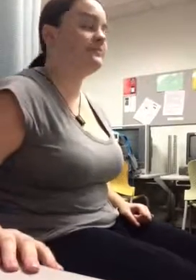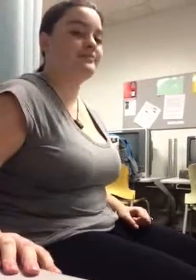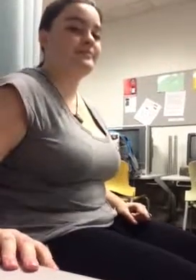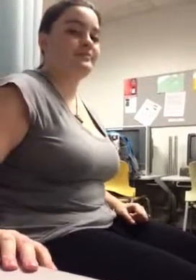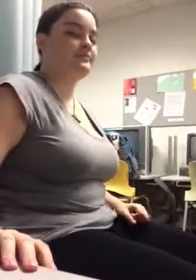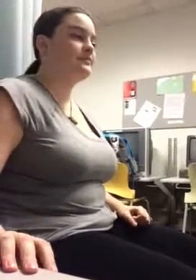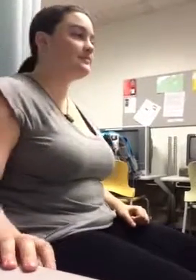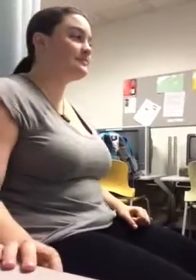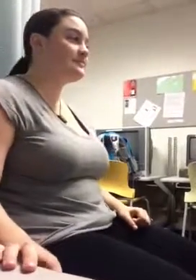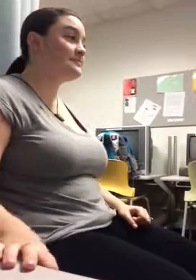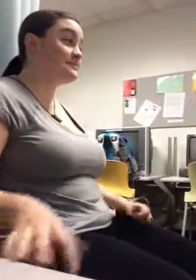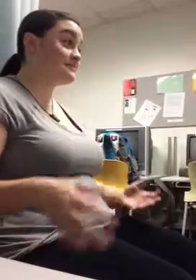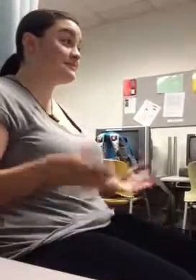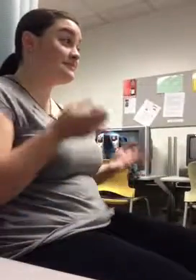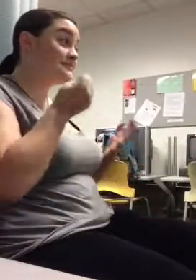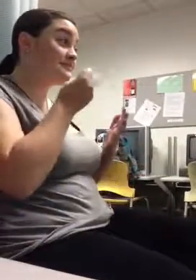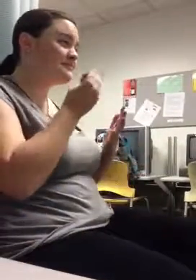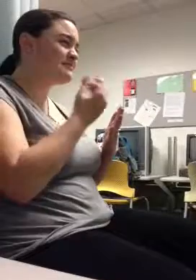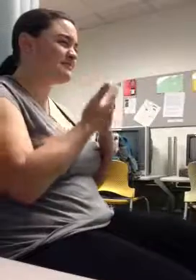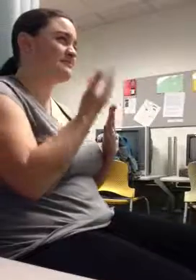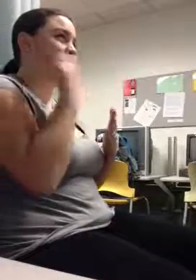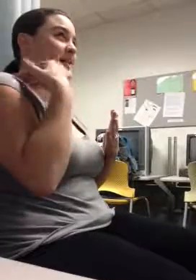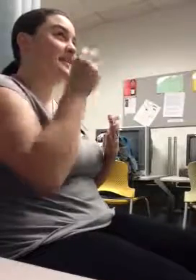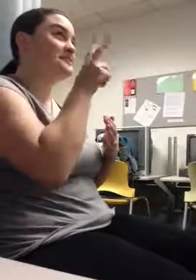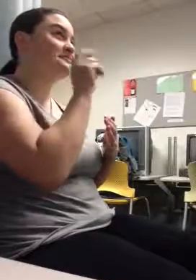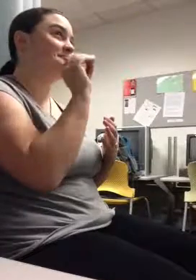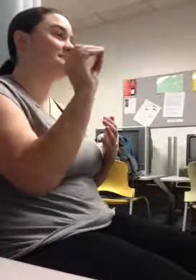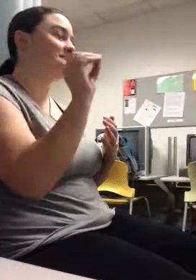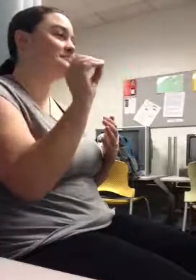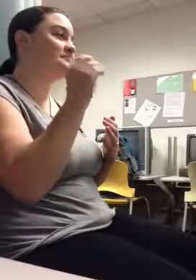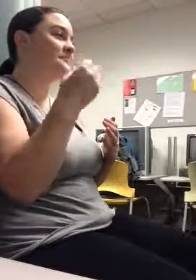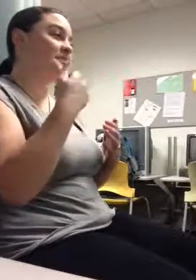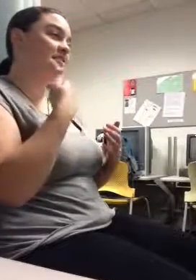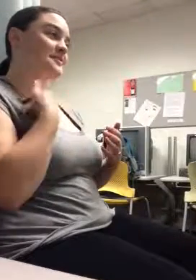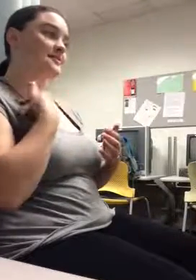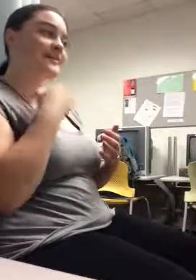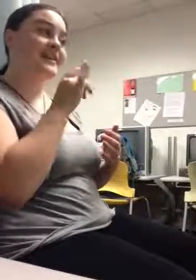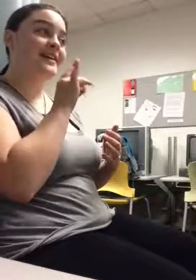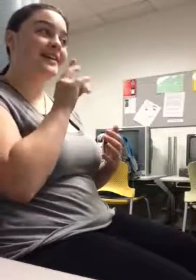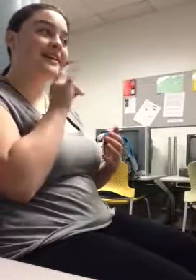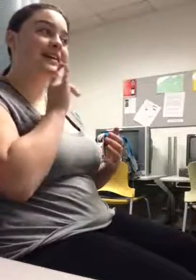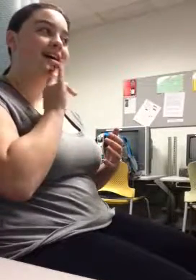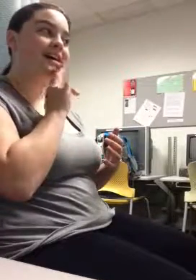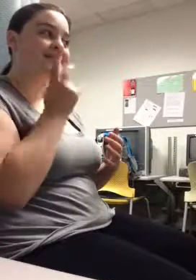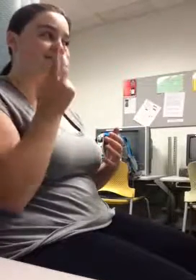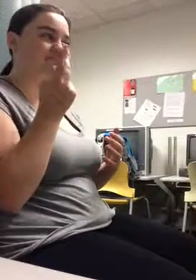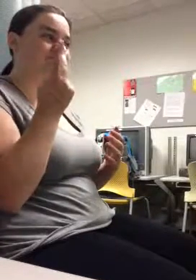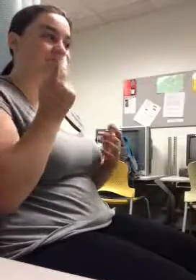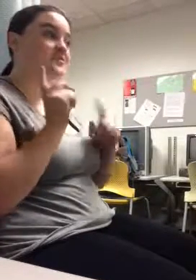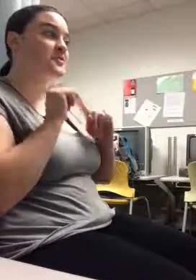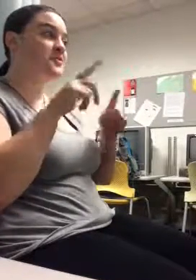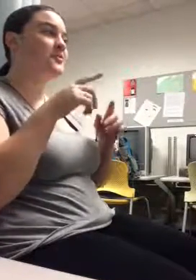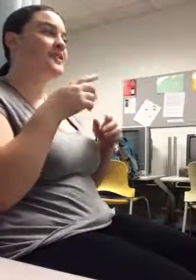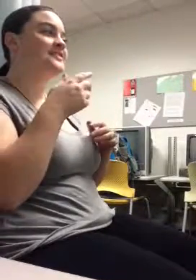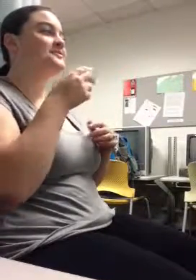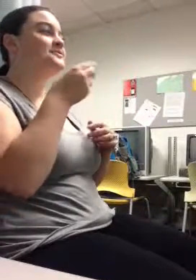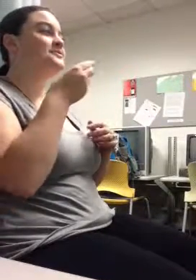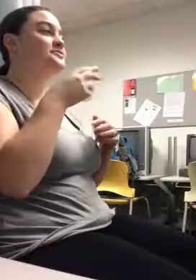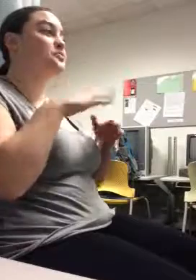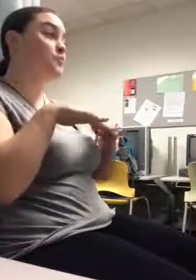So back in 2000, Heidi and I took this trip to Kauai. And it